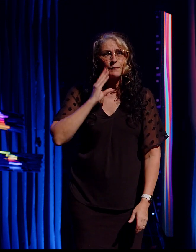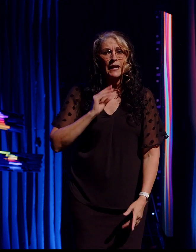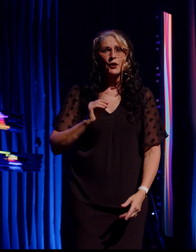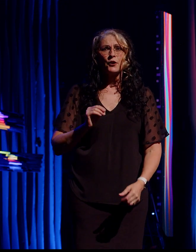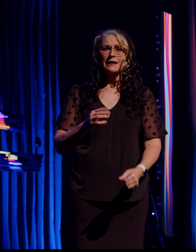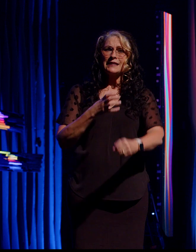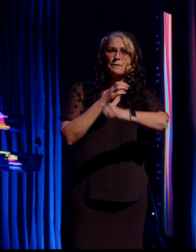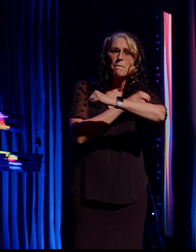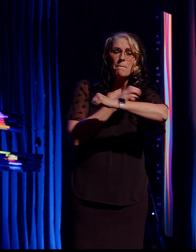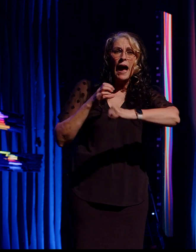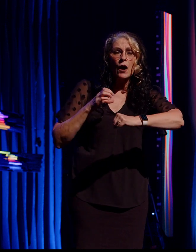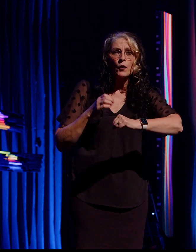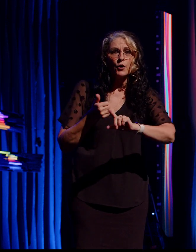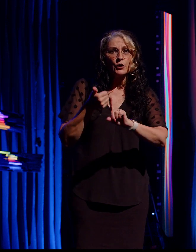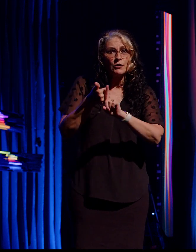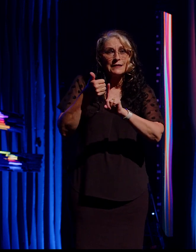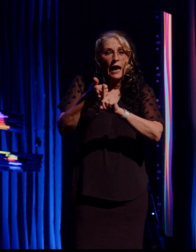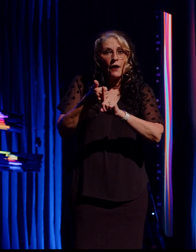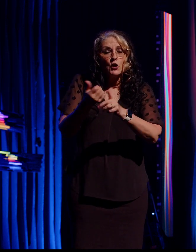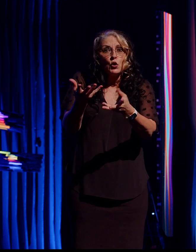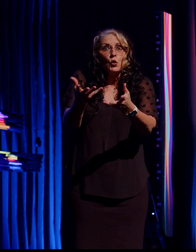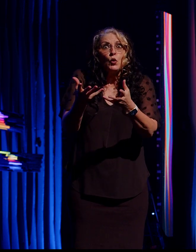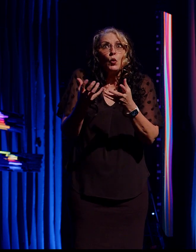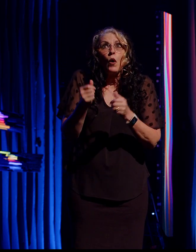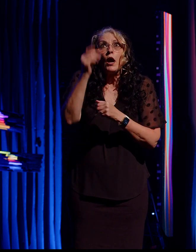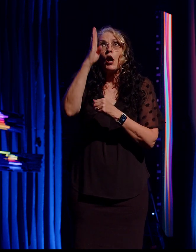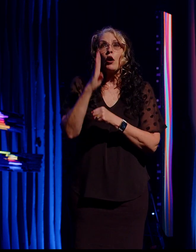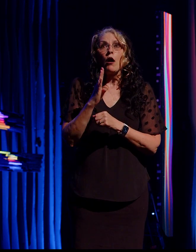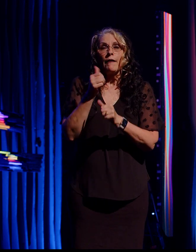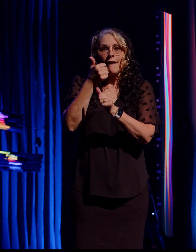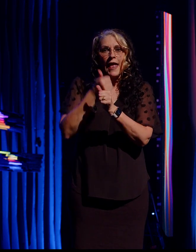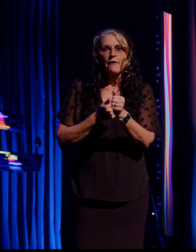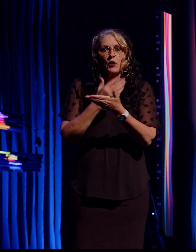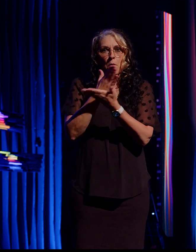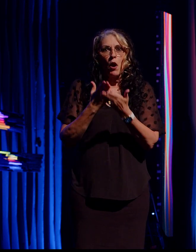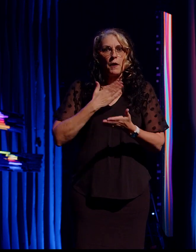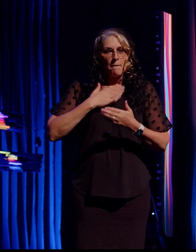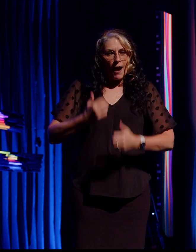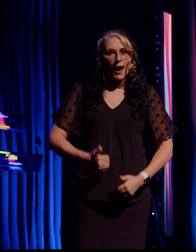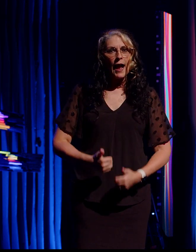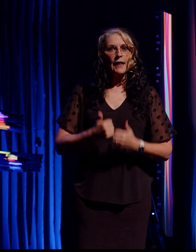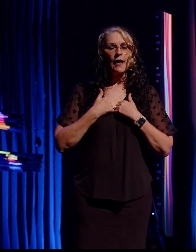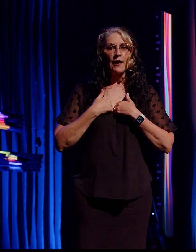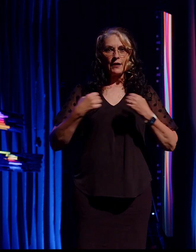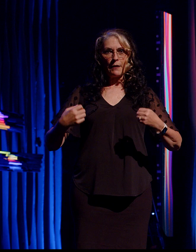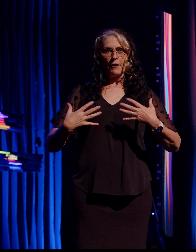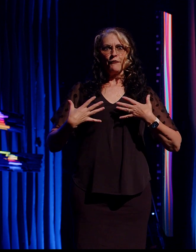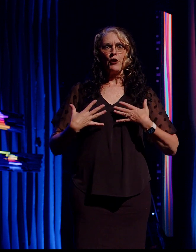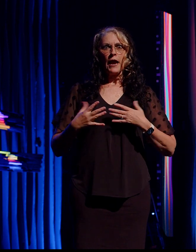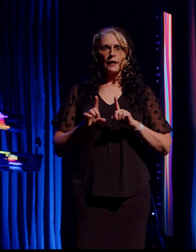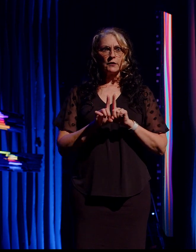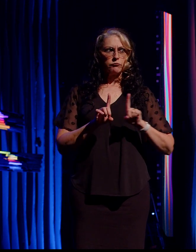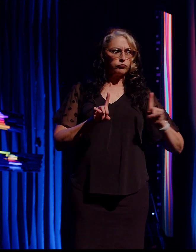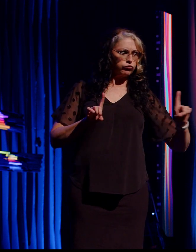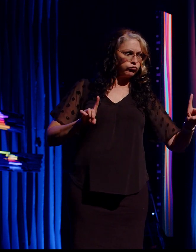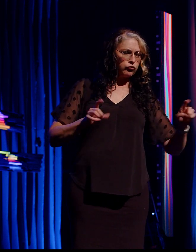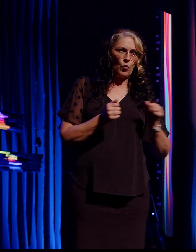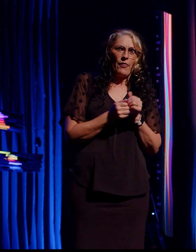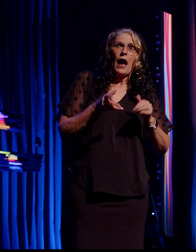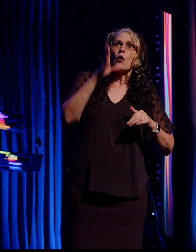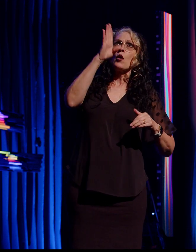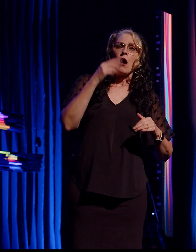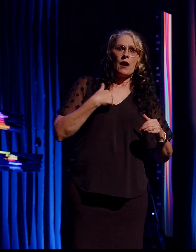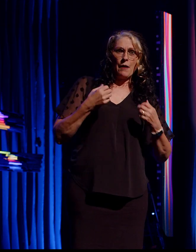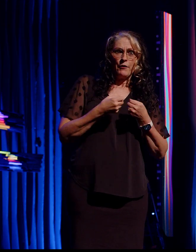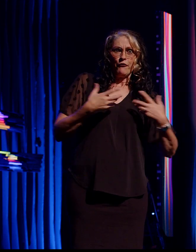his power, that you want him in every aspect of your life, and you're afraid of doing anything without him.